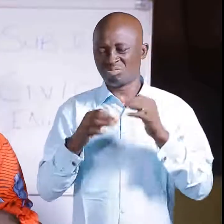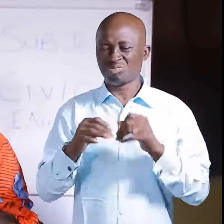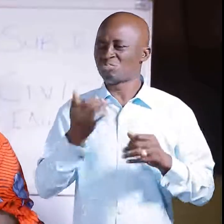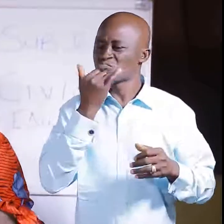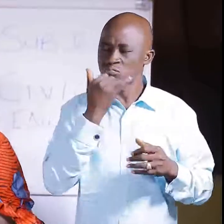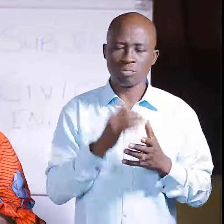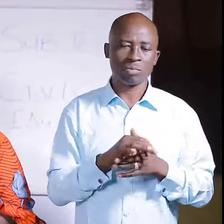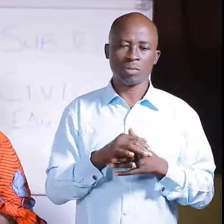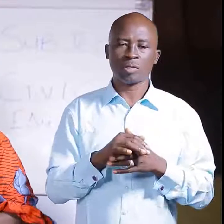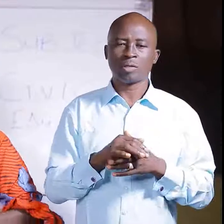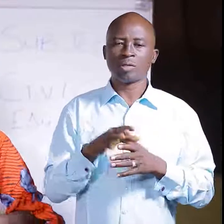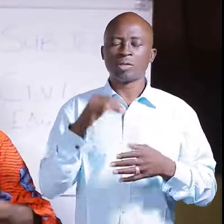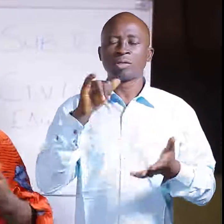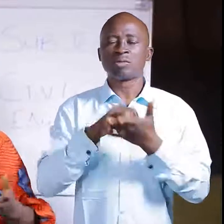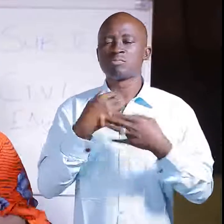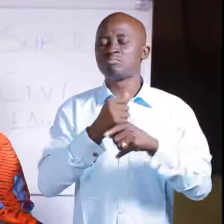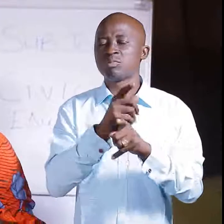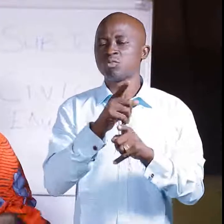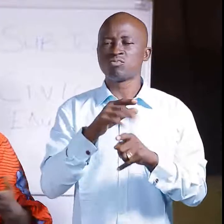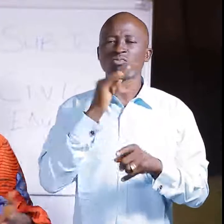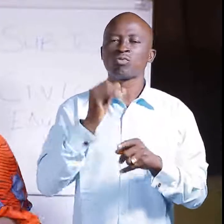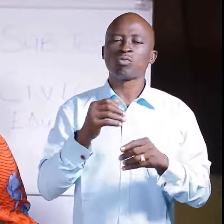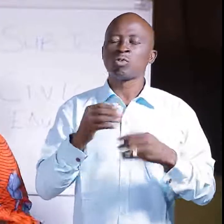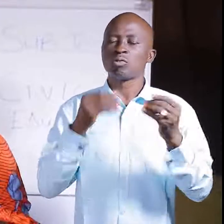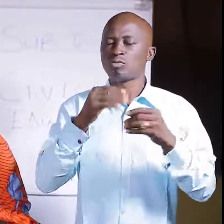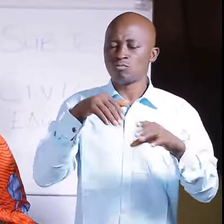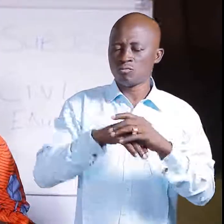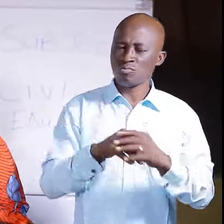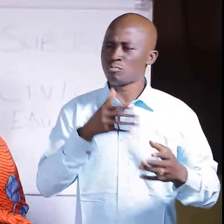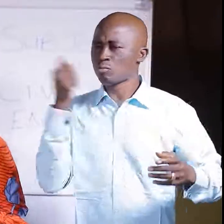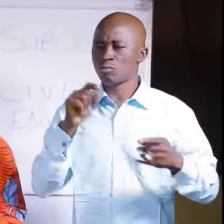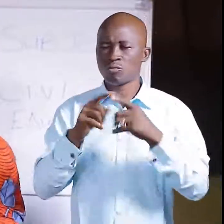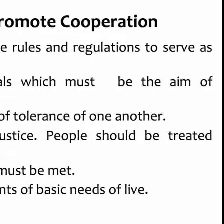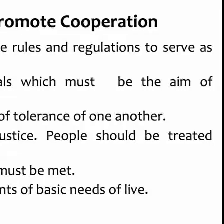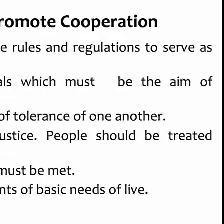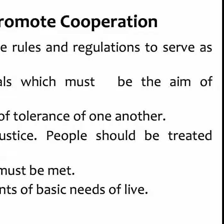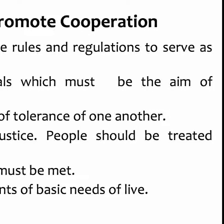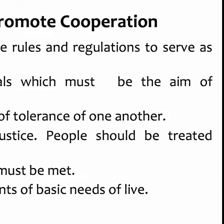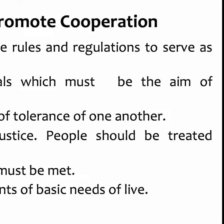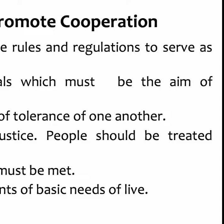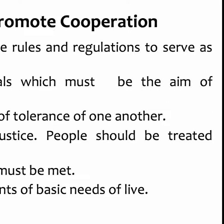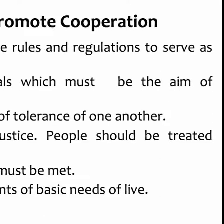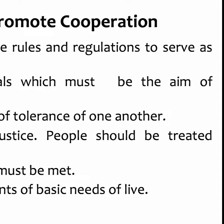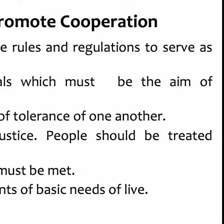and that will make you not to give in your best to cooperate with others towards achieving goal.